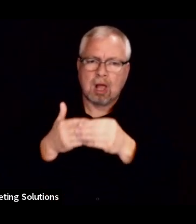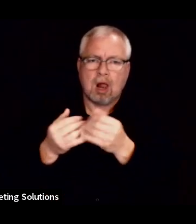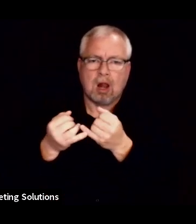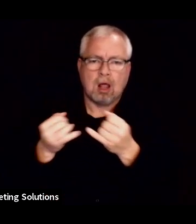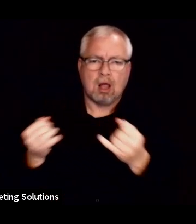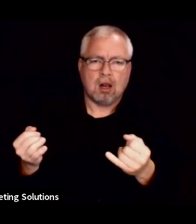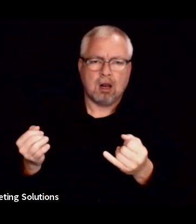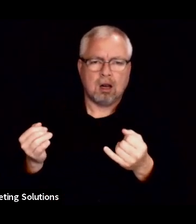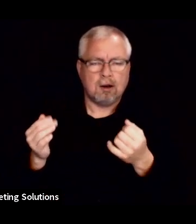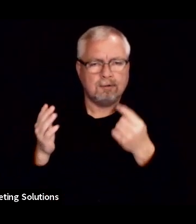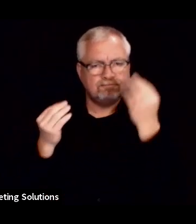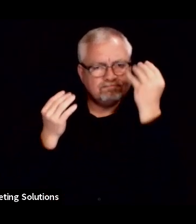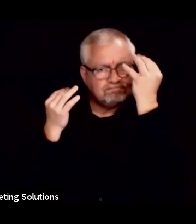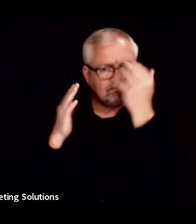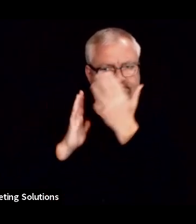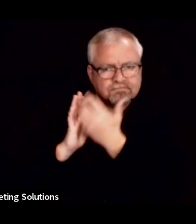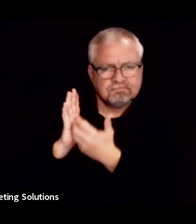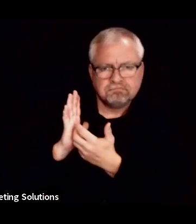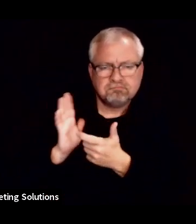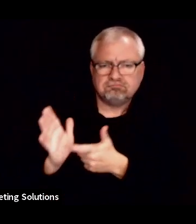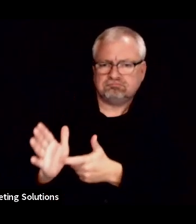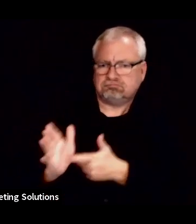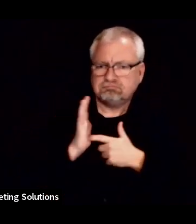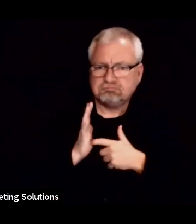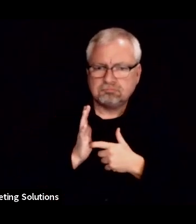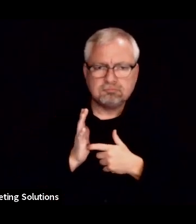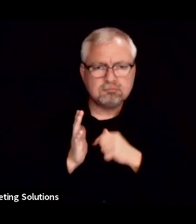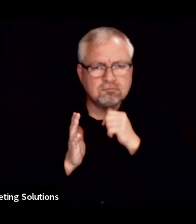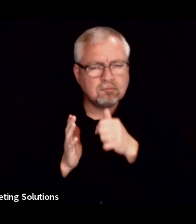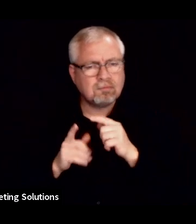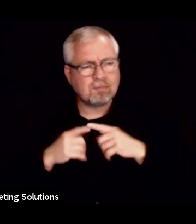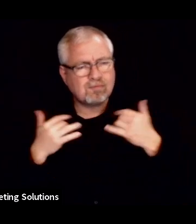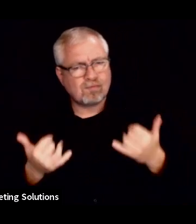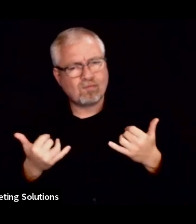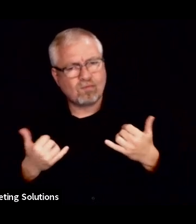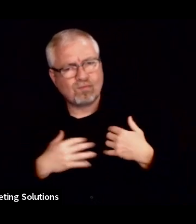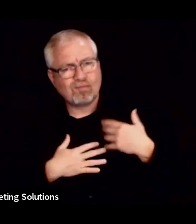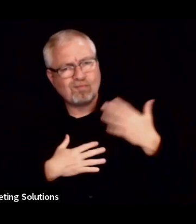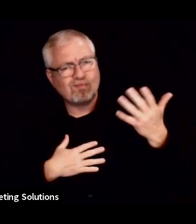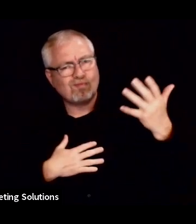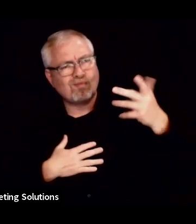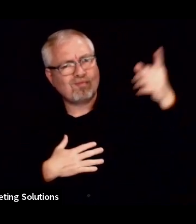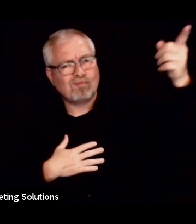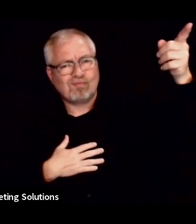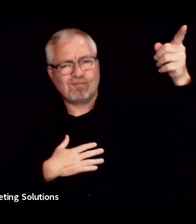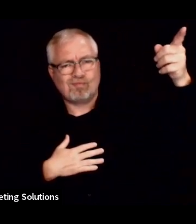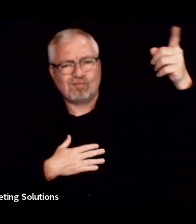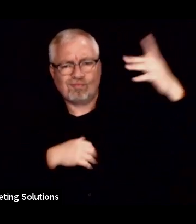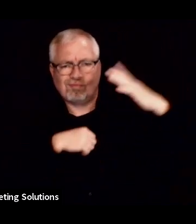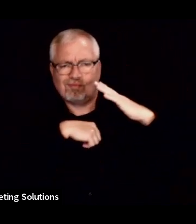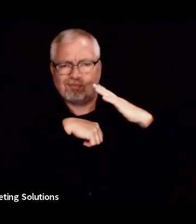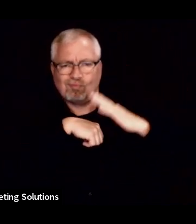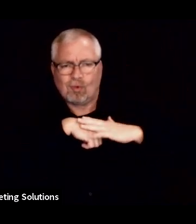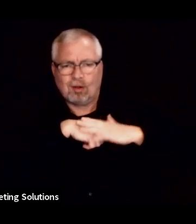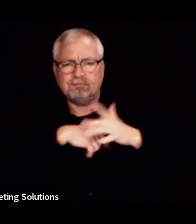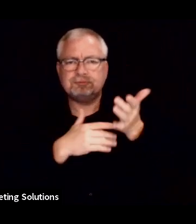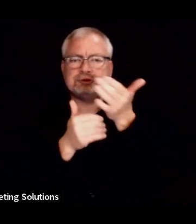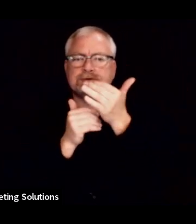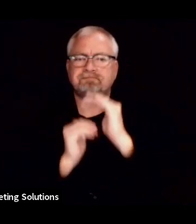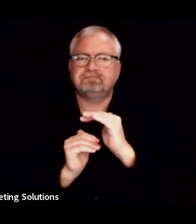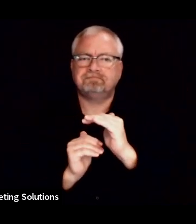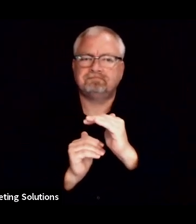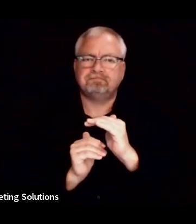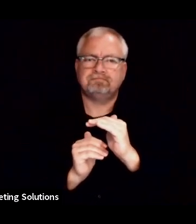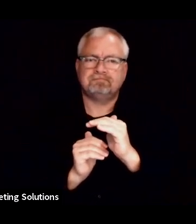does have things like consider limiting the amount of singing and other activities. Can you talk about how Minnesota